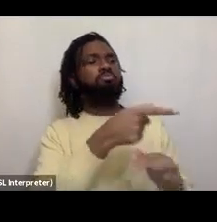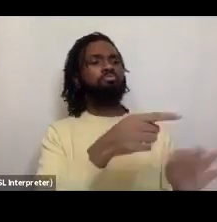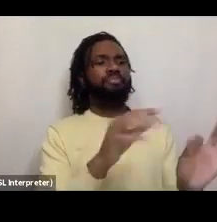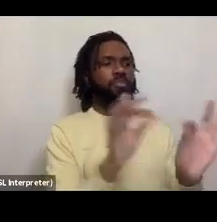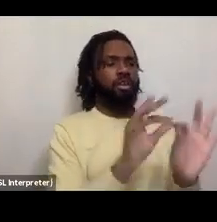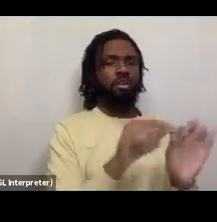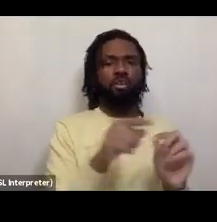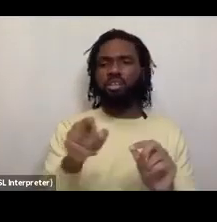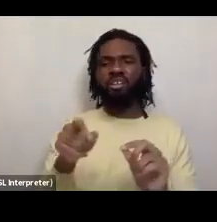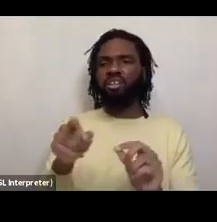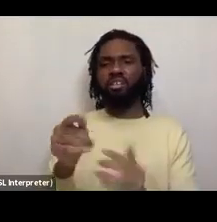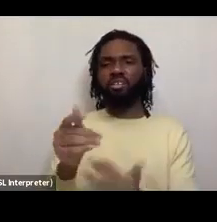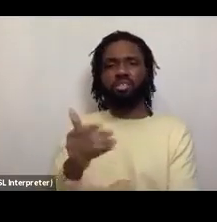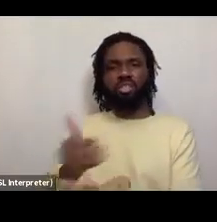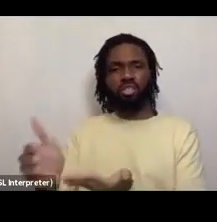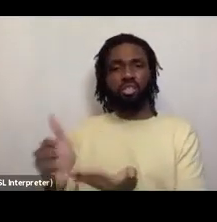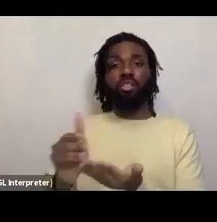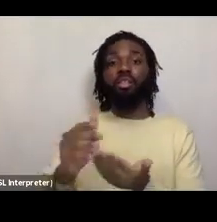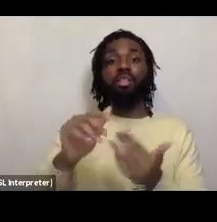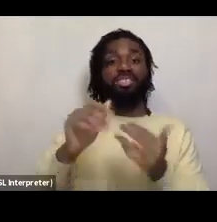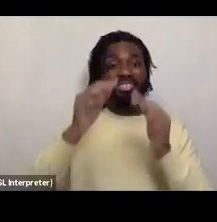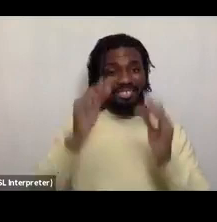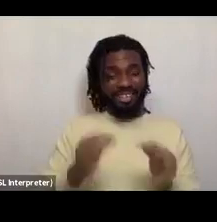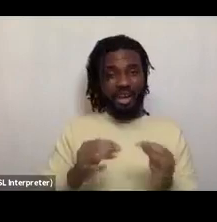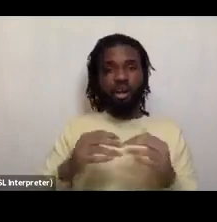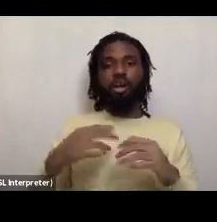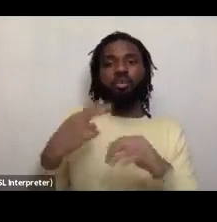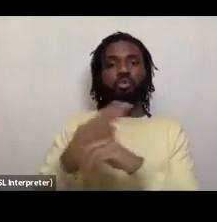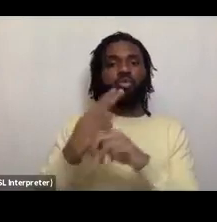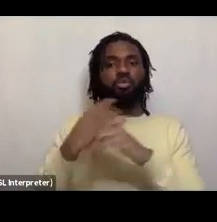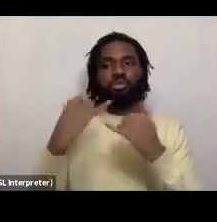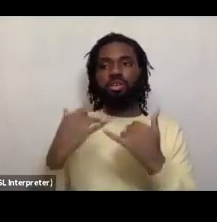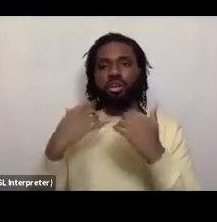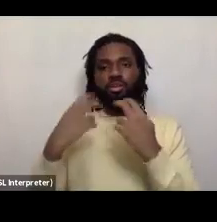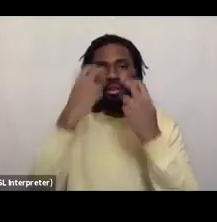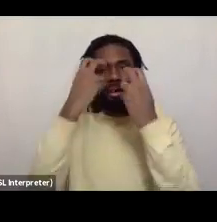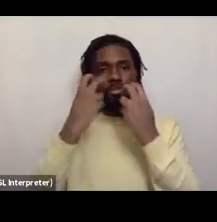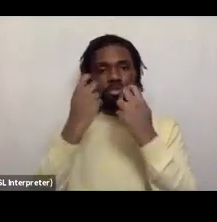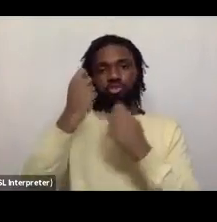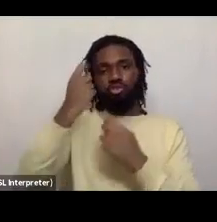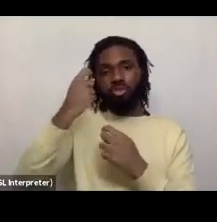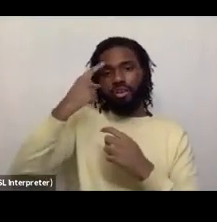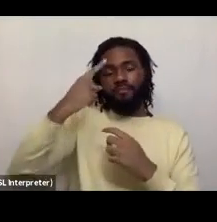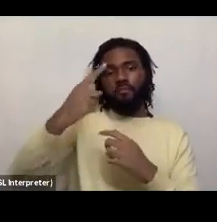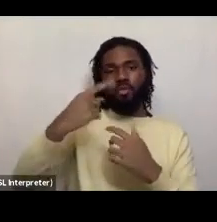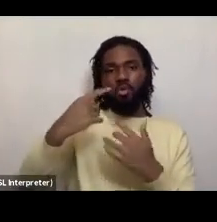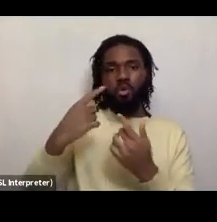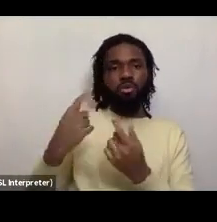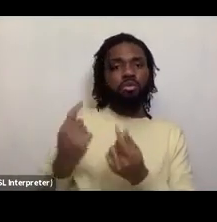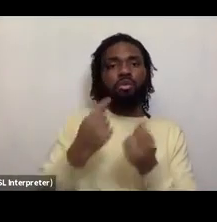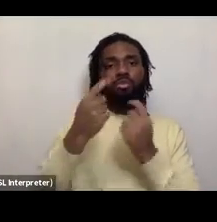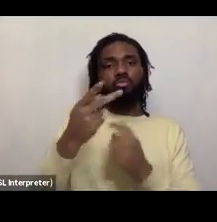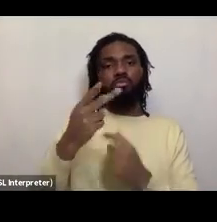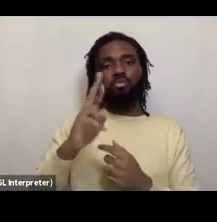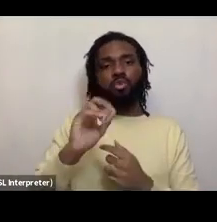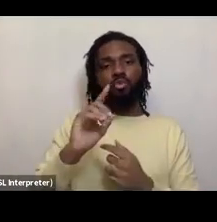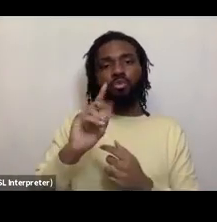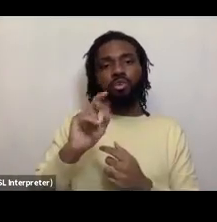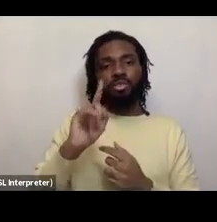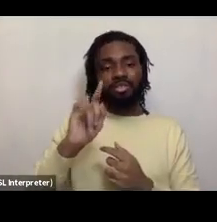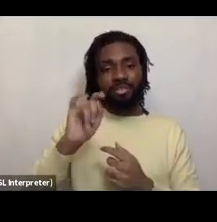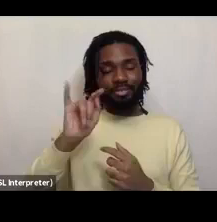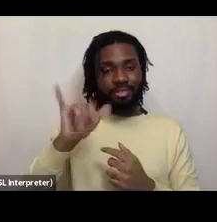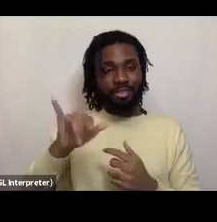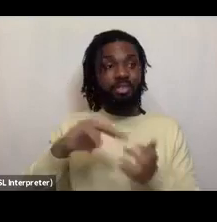is based on capitalist understandings of productivity. So a body mind that is able to